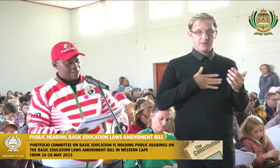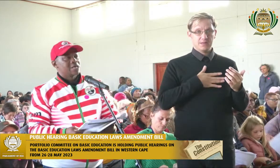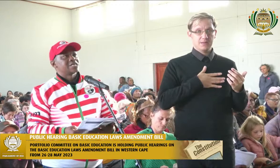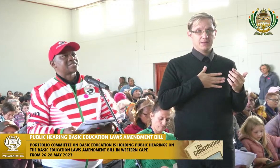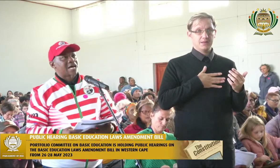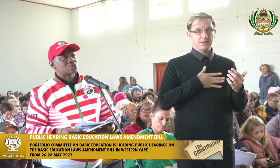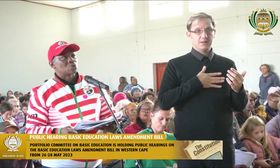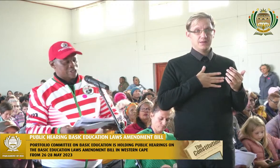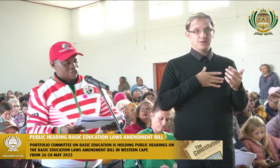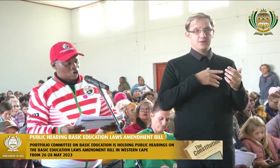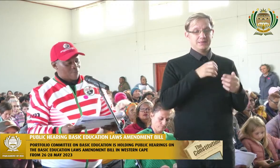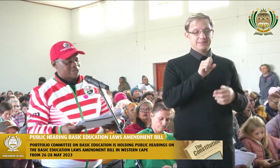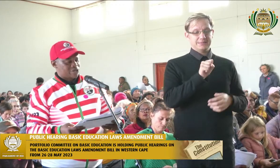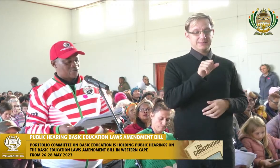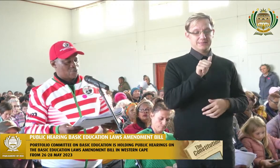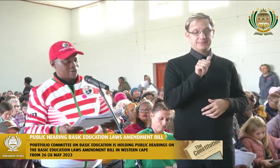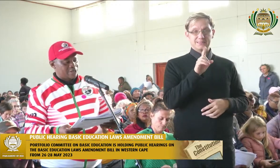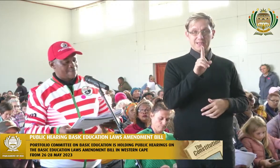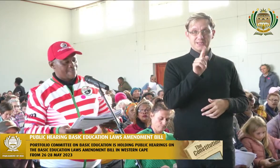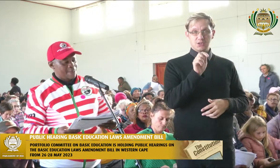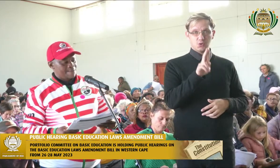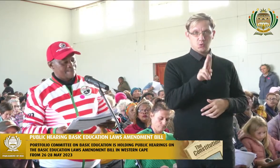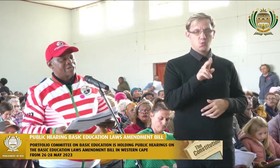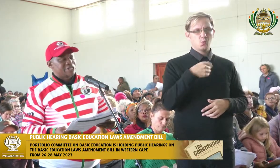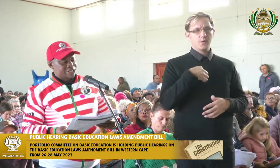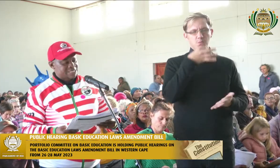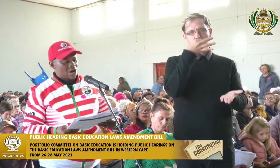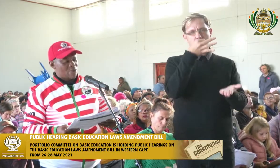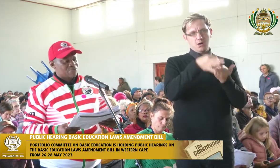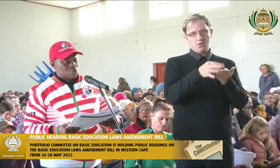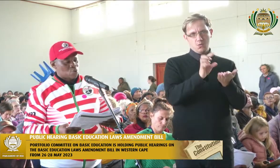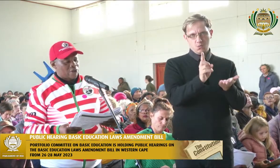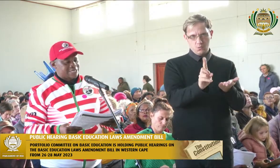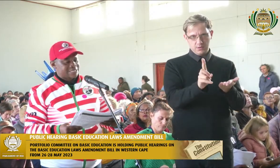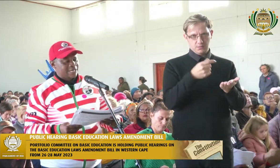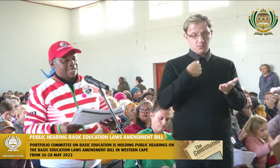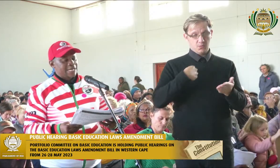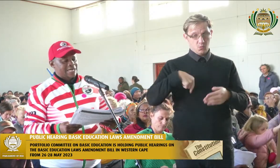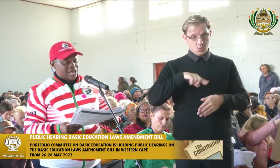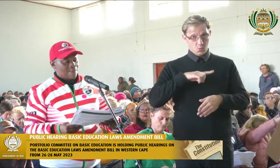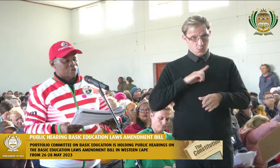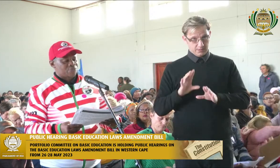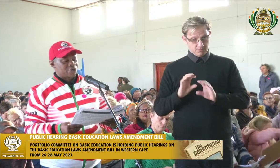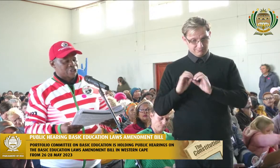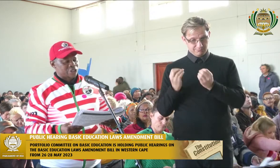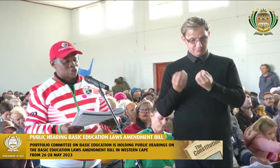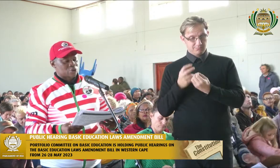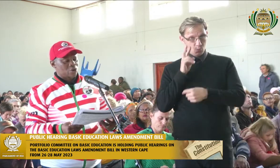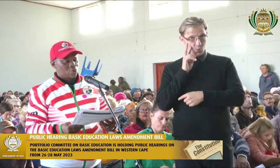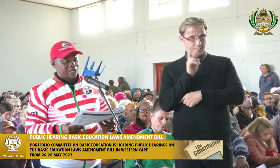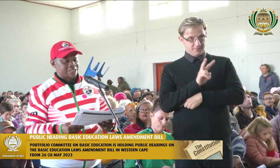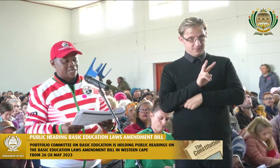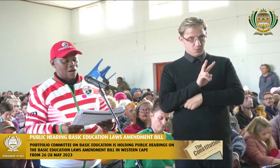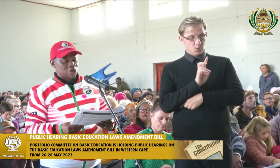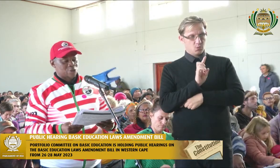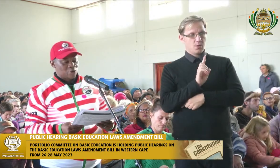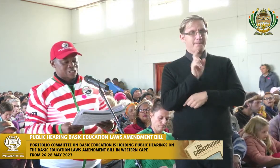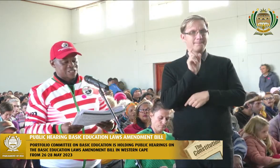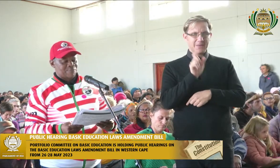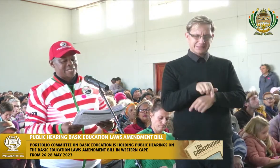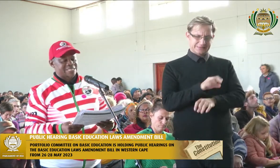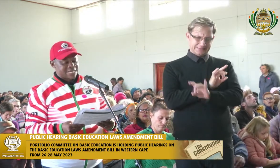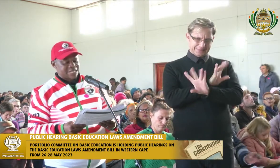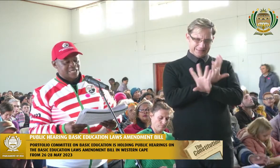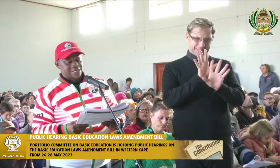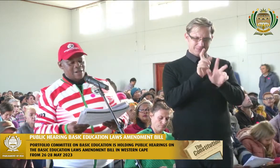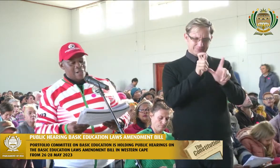Chairperson, SADU is recommending the following. It is our view that clear provision to regulate the language